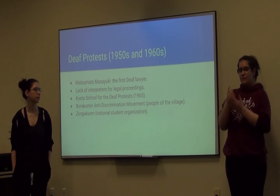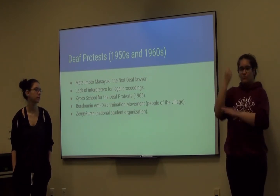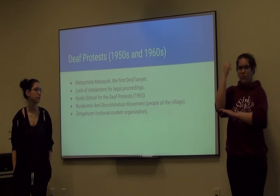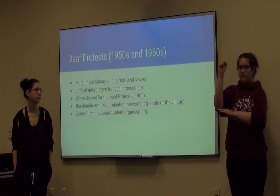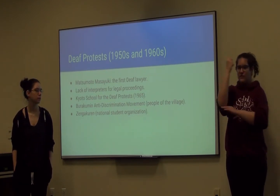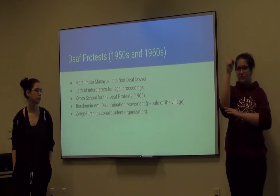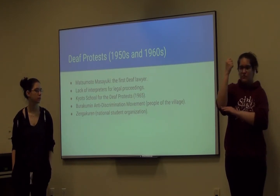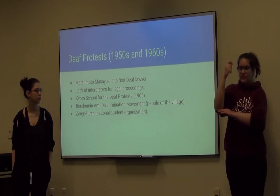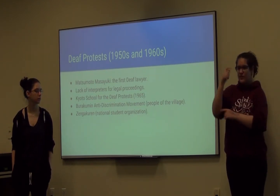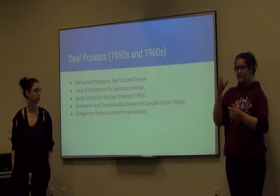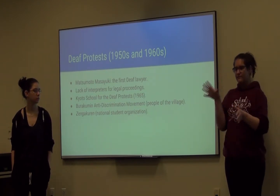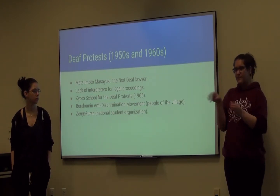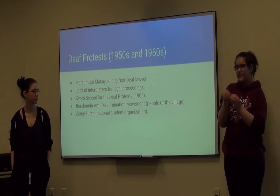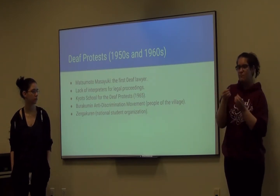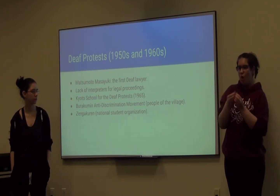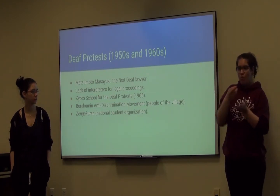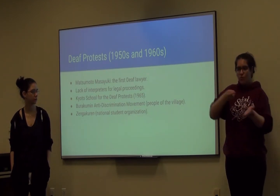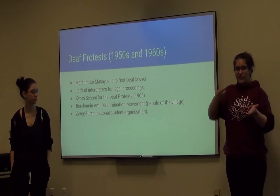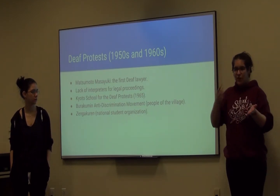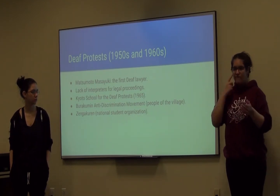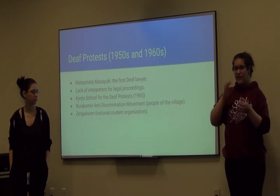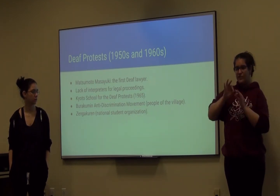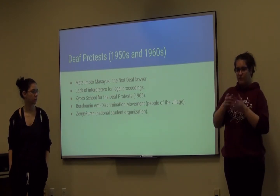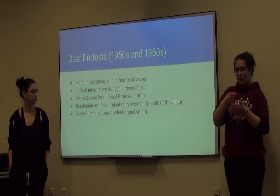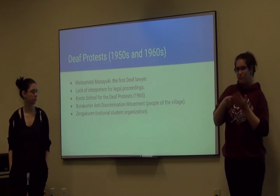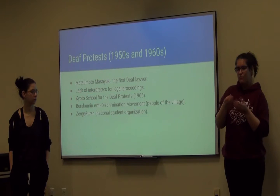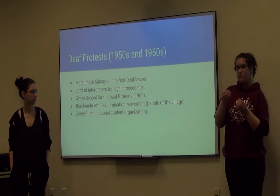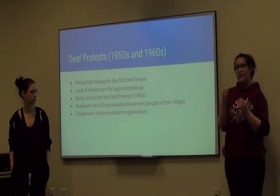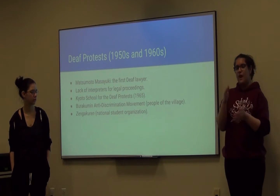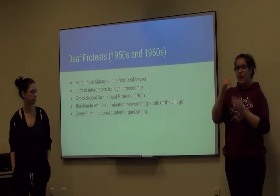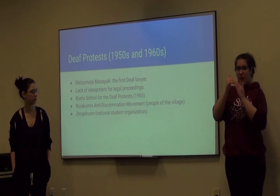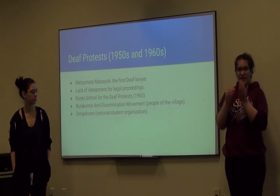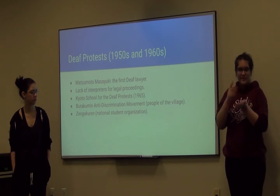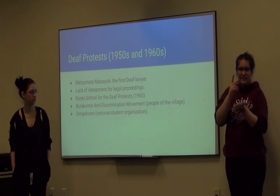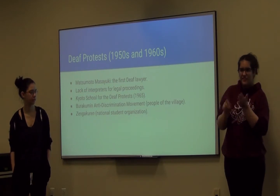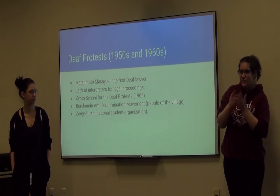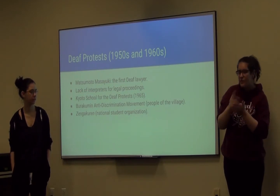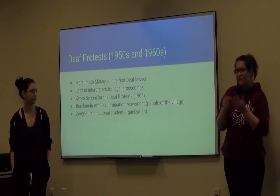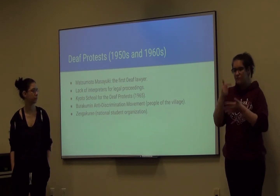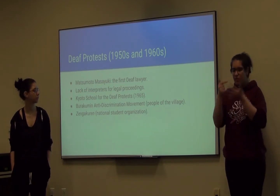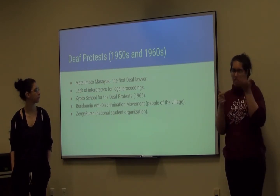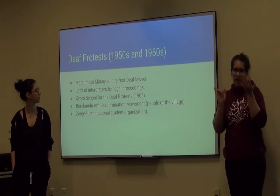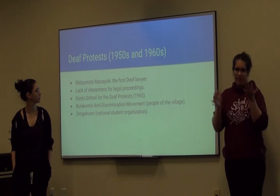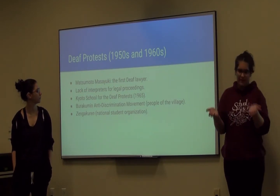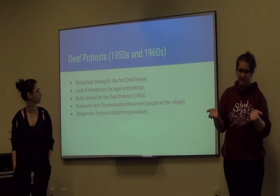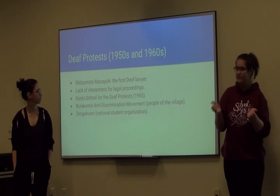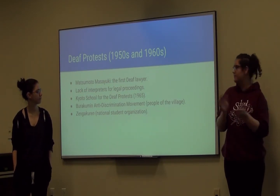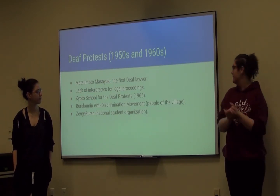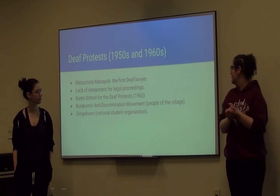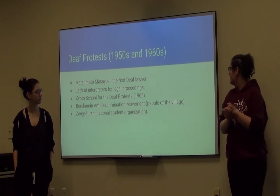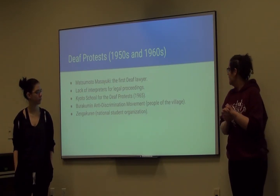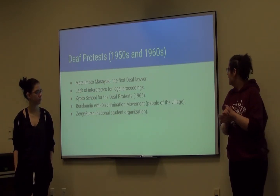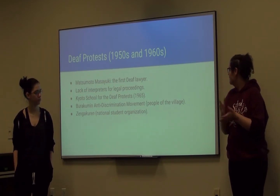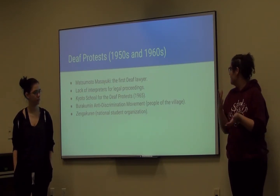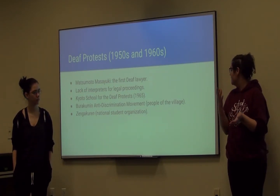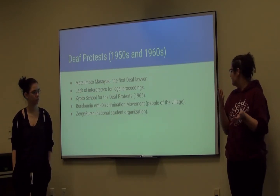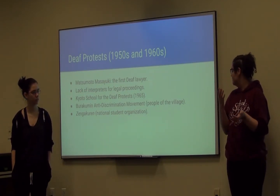There were many people who tried to help with the protests and provide resources for interpreters and anti-discrimination